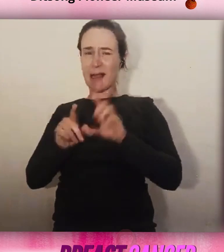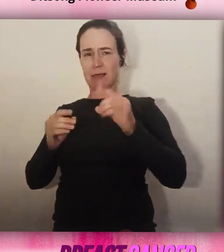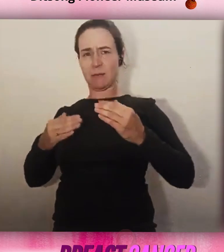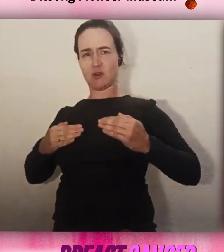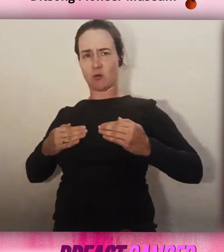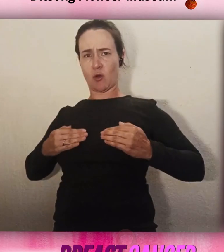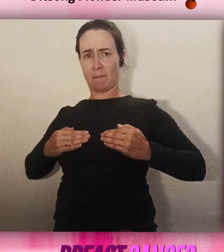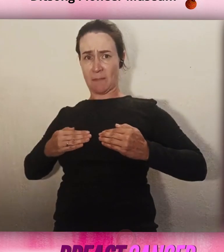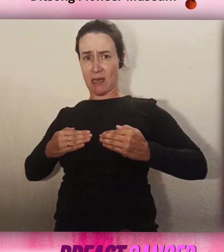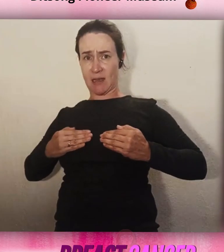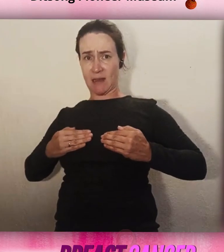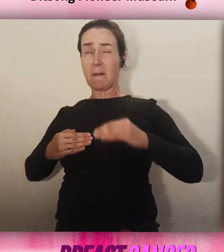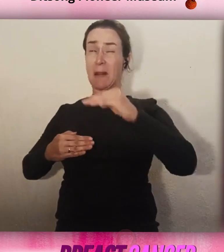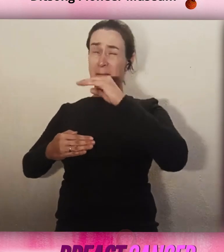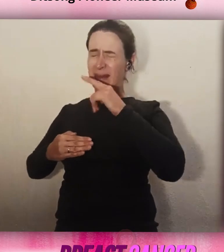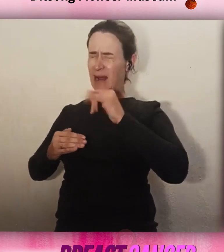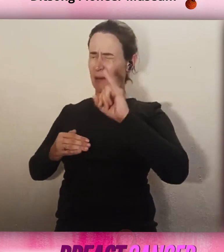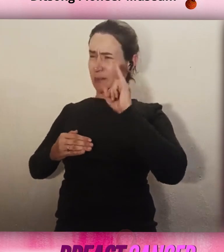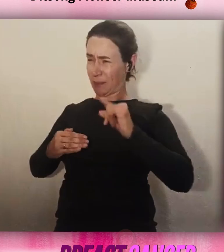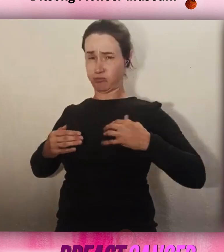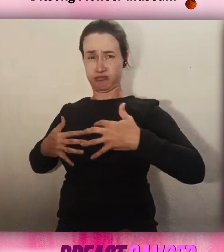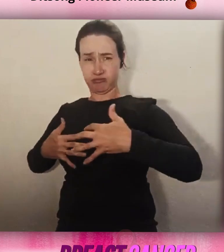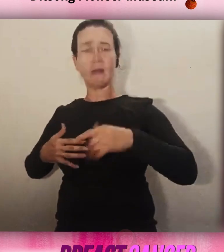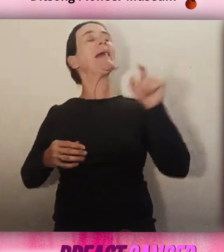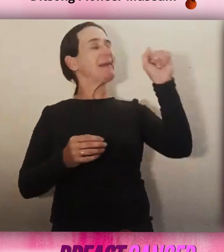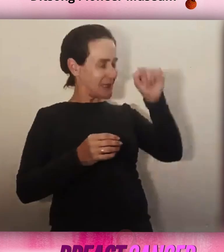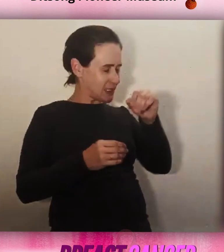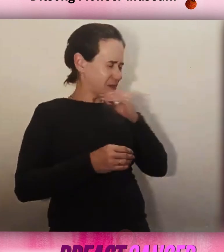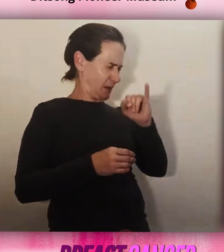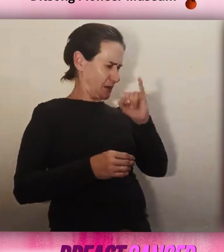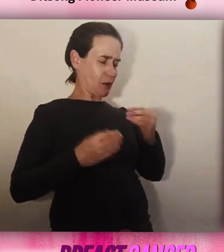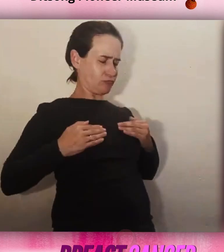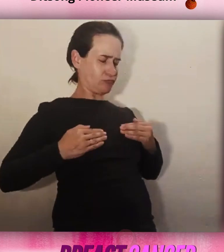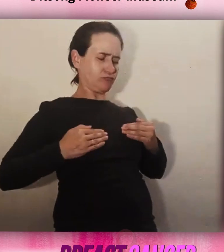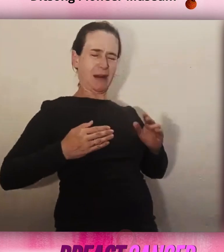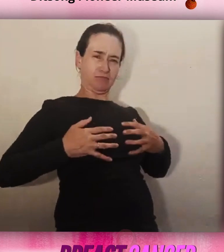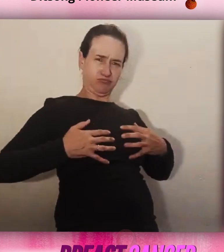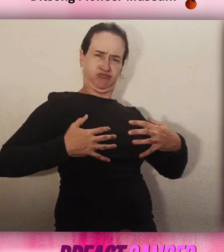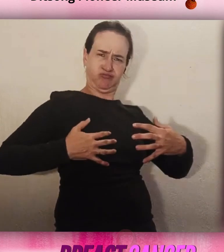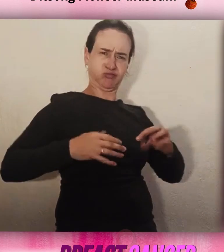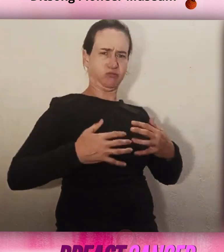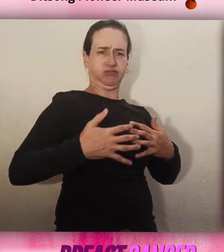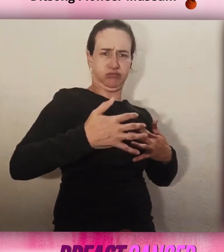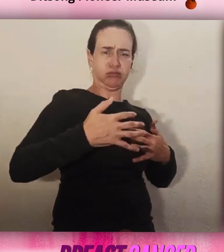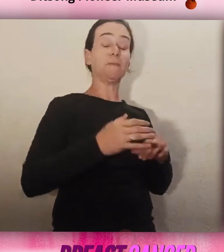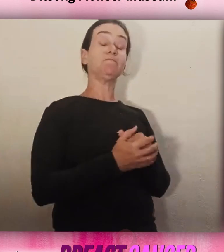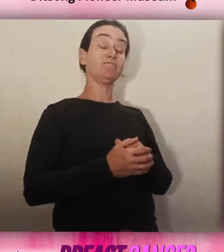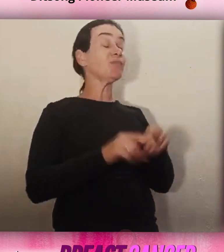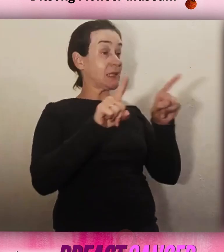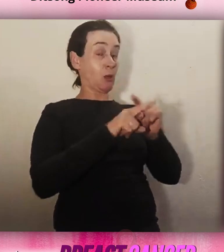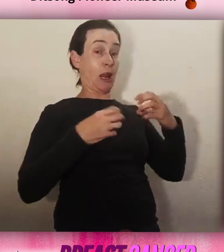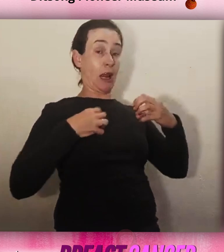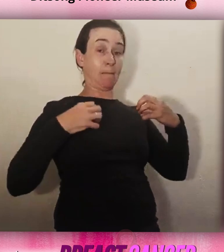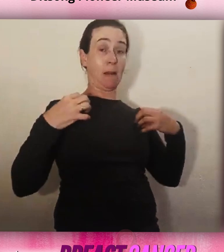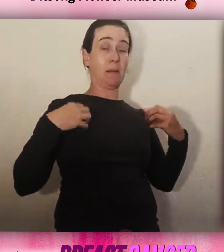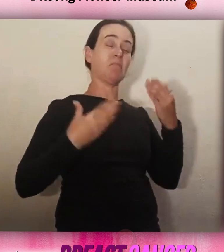normally are. One's always bigger than the other, but now you mean it's abnormally abnormal. Okay, Yes, yes, okay. yes, abnormal. And